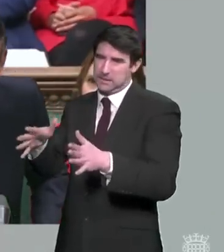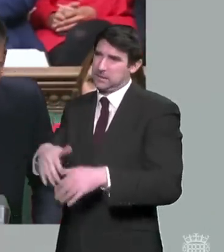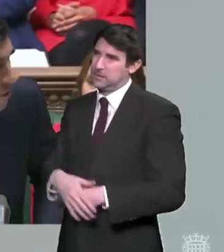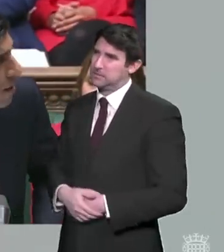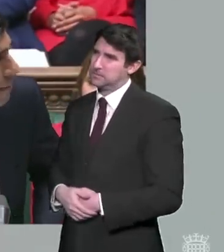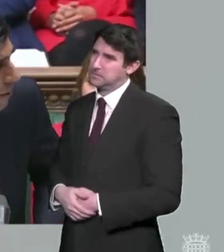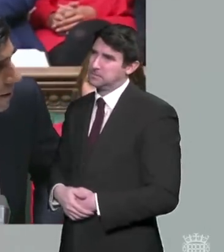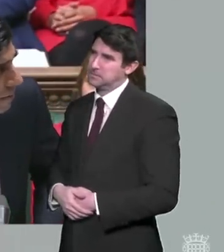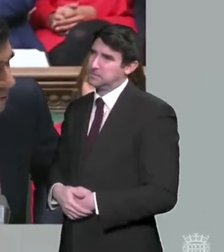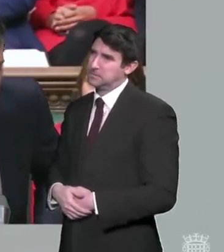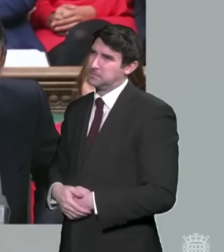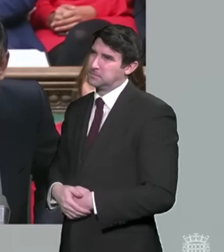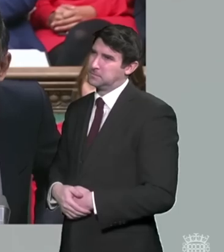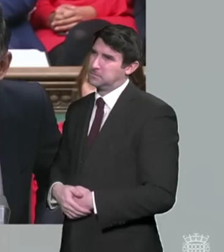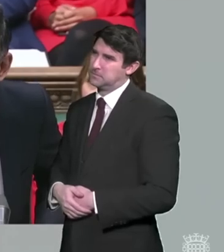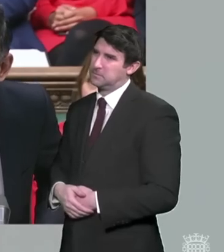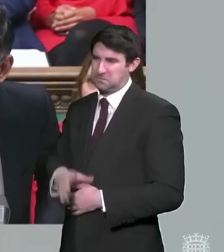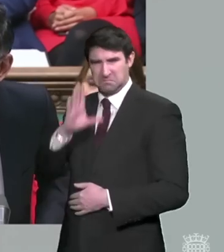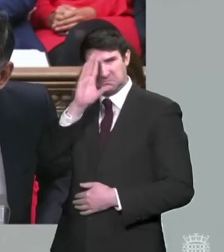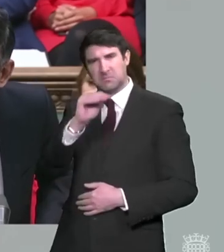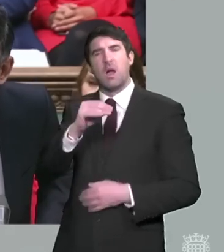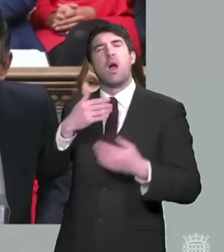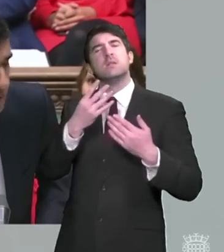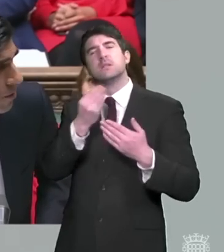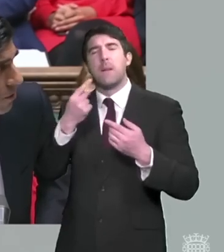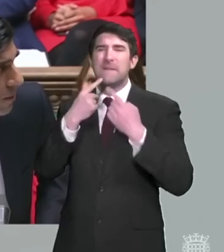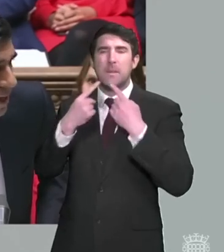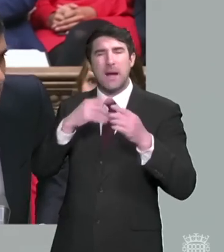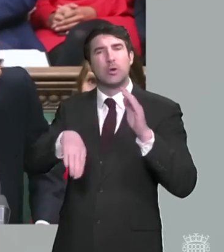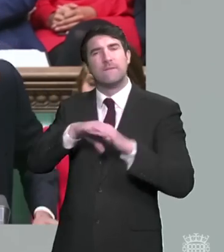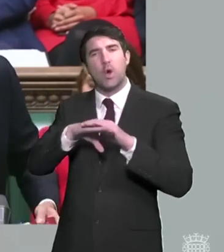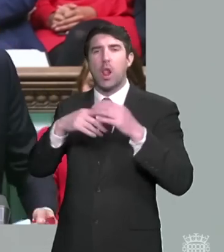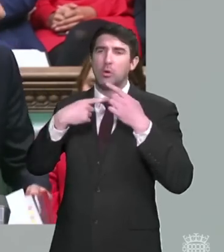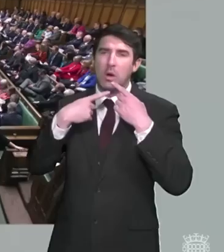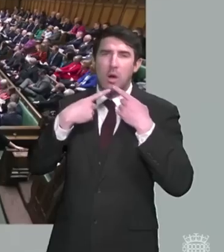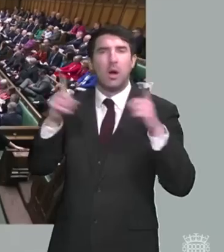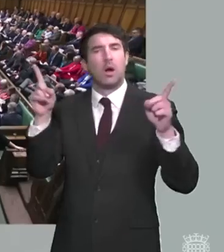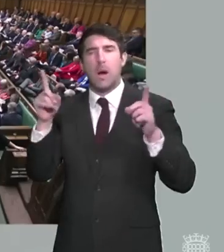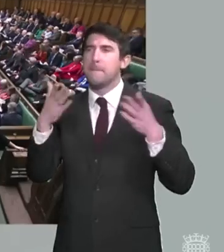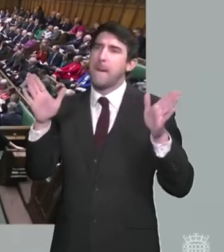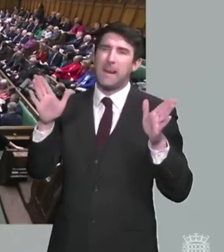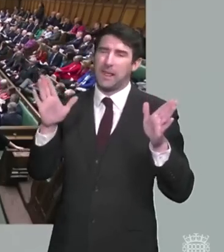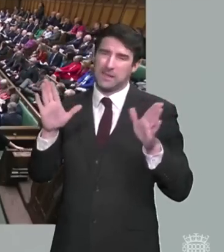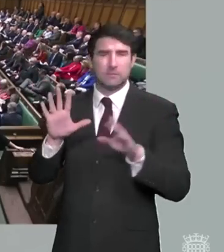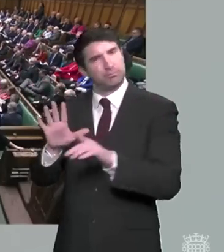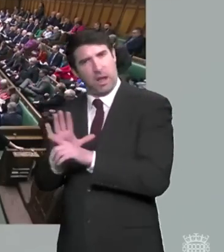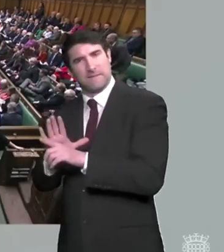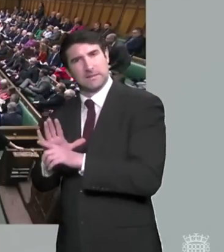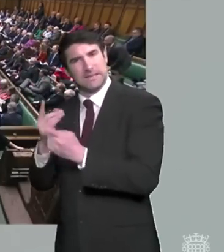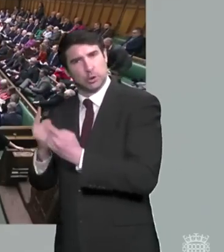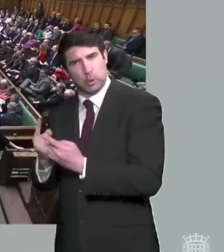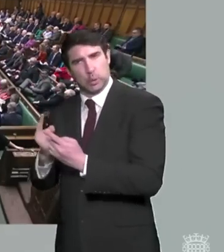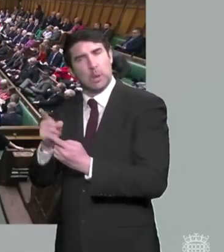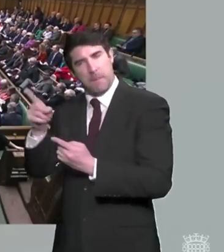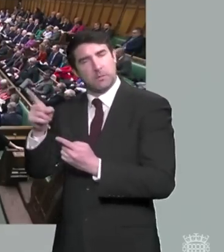routinely comment on in public, but rest assured we continue to keep all of the prescriptions that we have under review. Peter Gibson. Thank you, Mr.